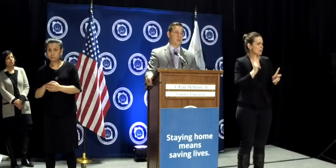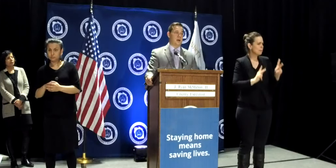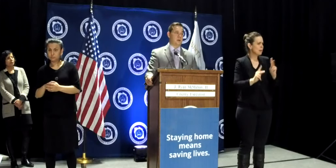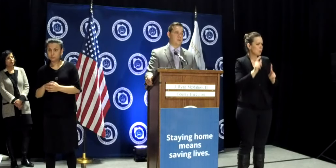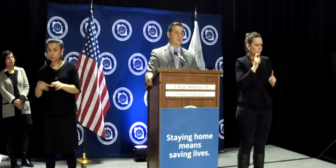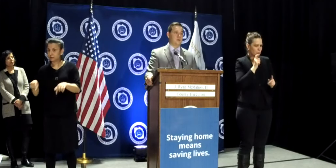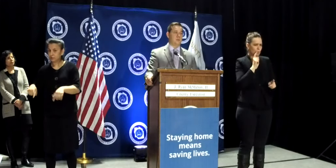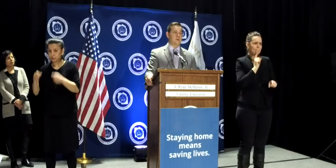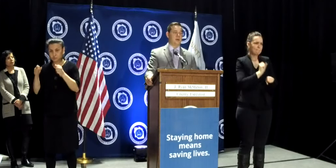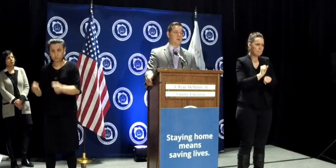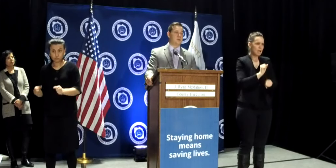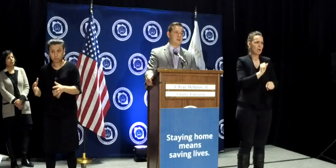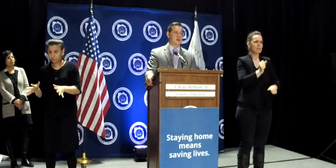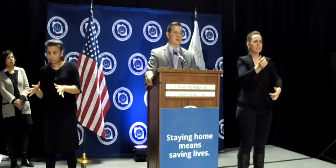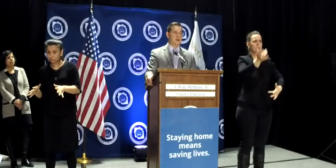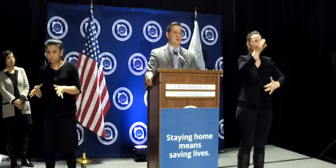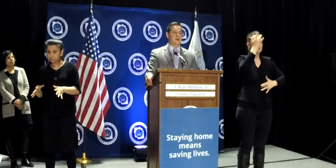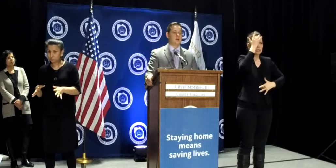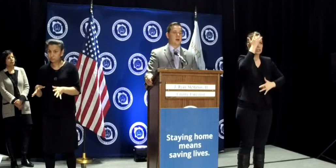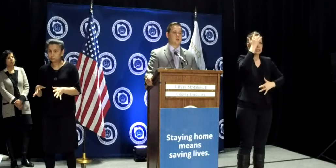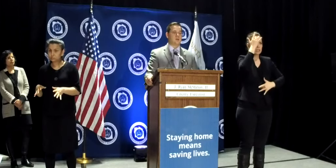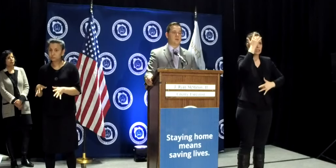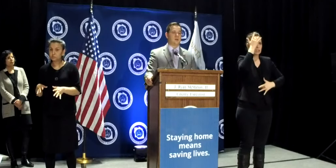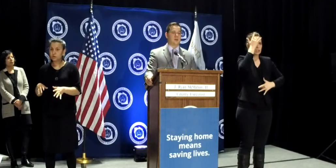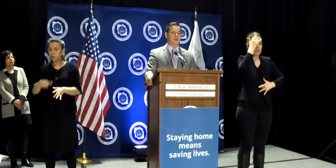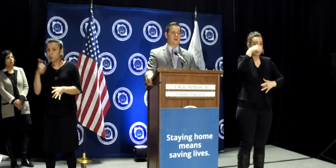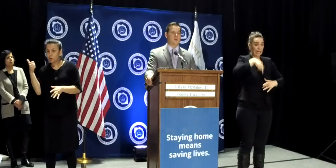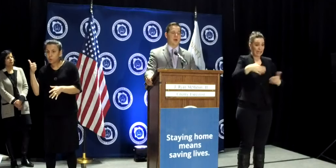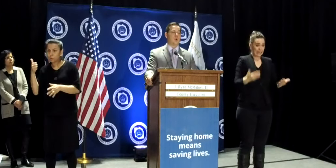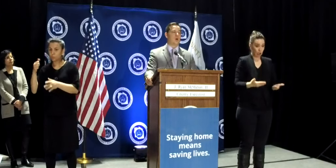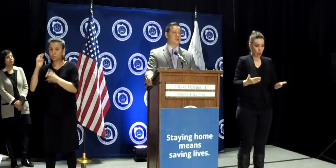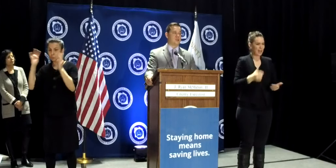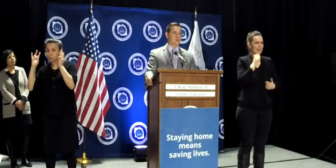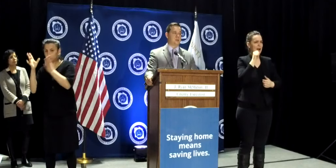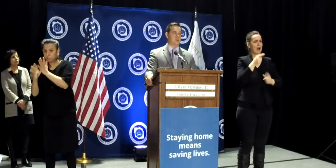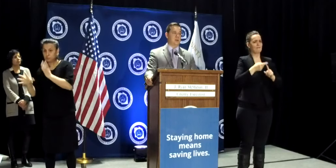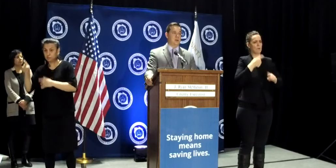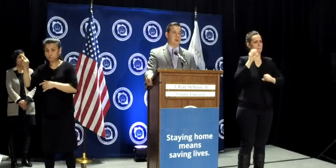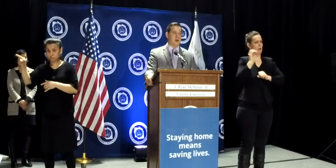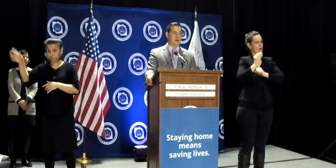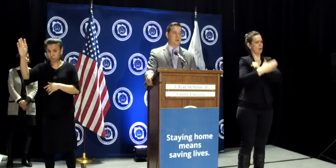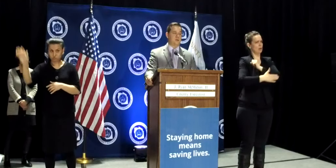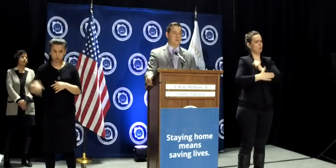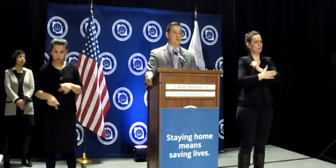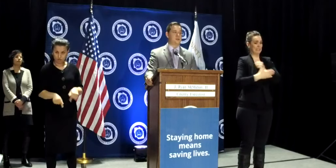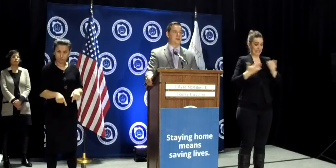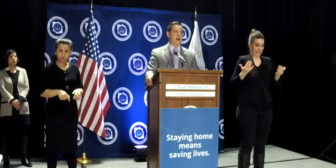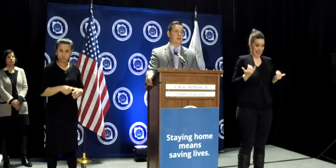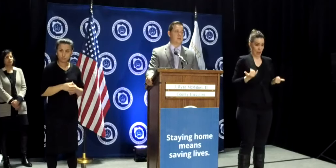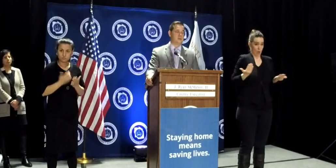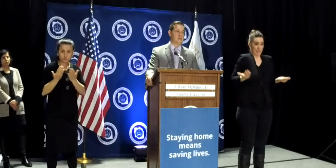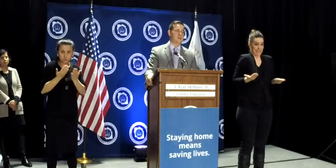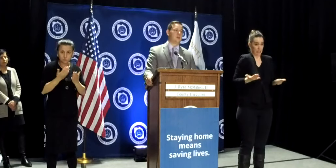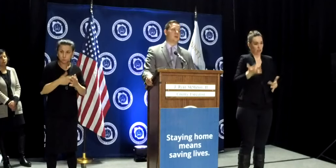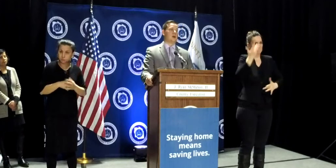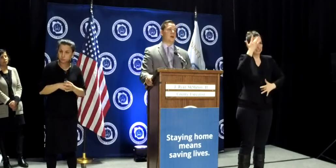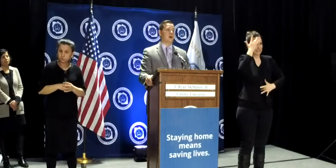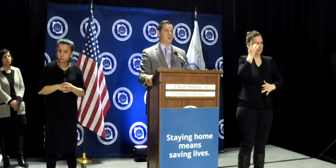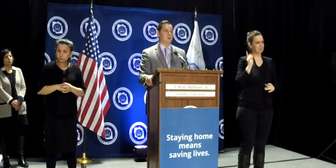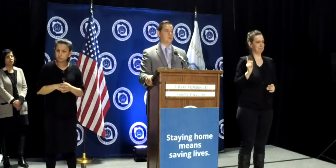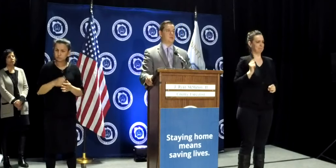No, I don't have those numbers. I will say that certainly, without question, the universities and colleges